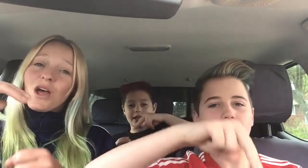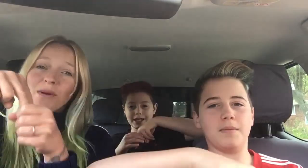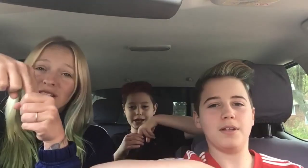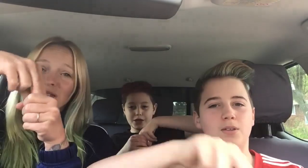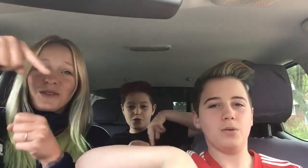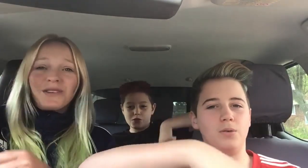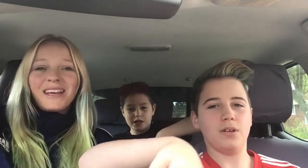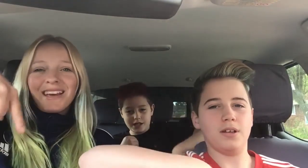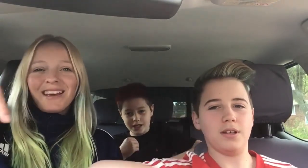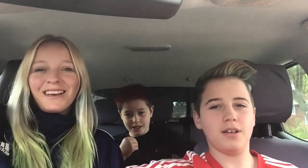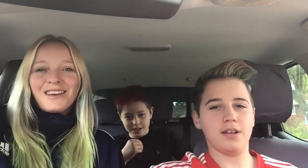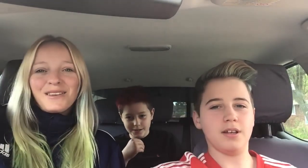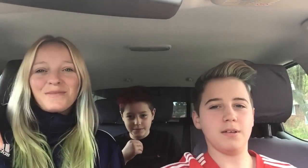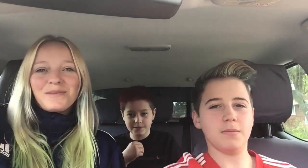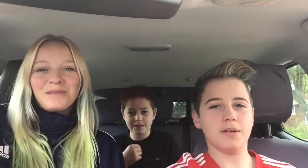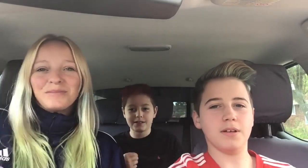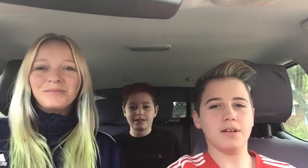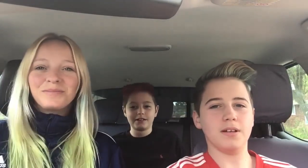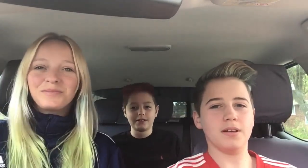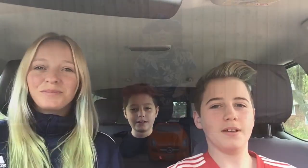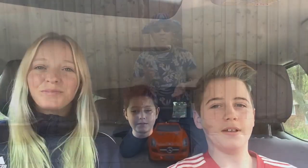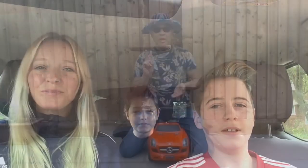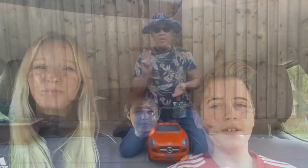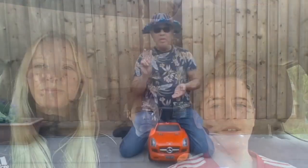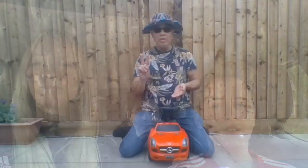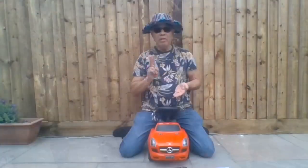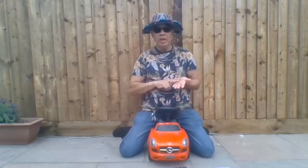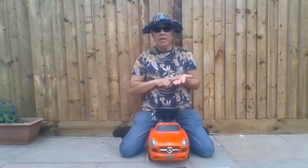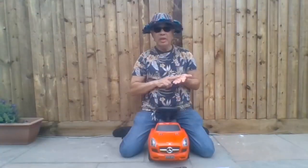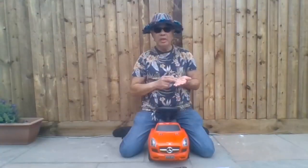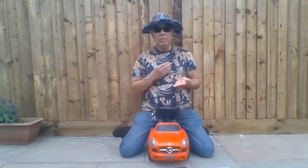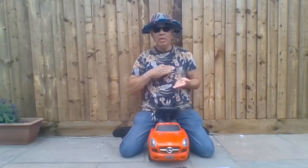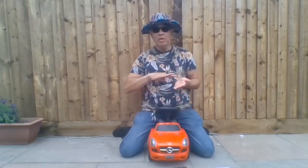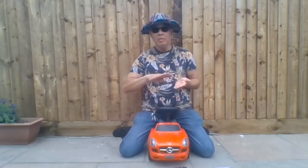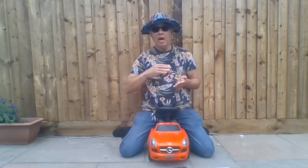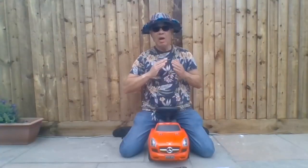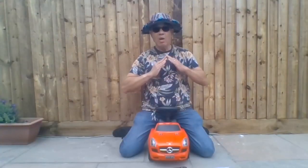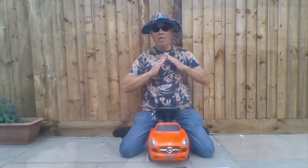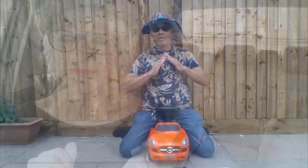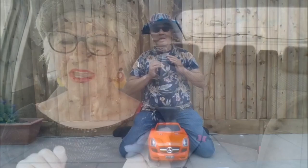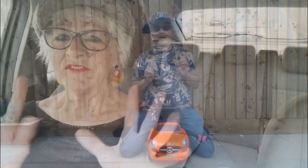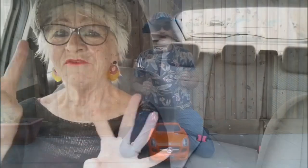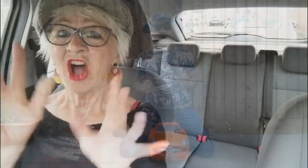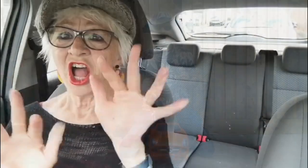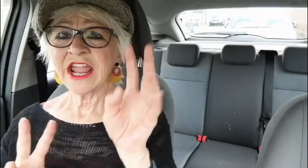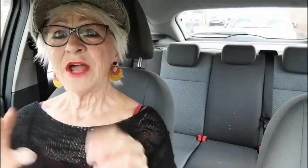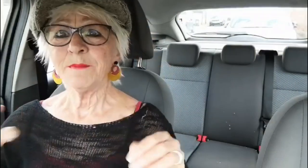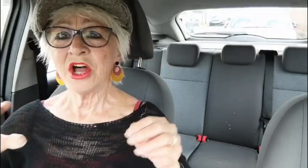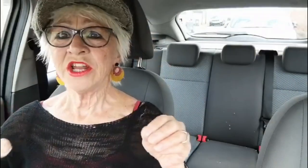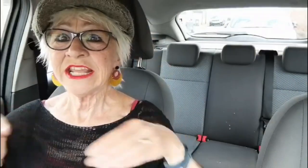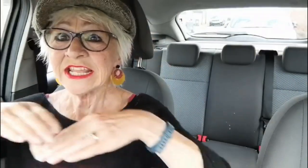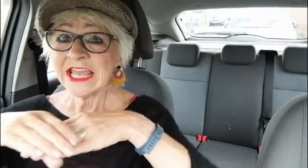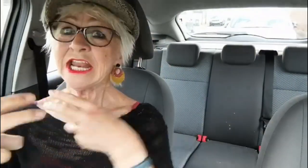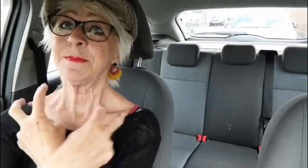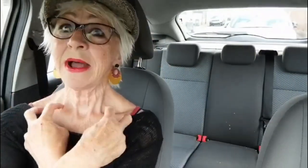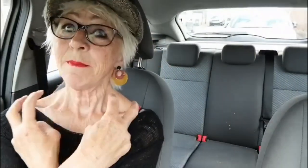in too deep. And it's been 2 years, I miss my home. But there's a fire burning in my